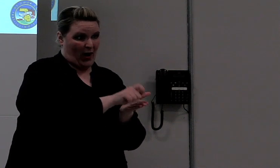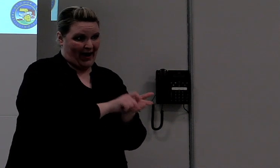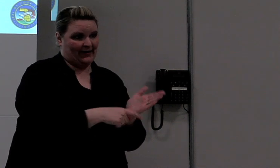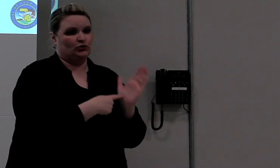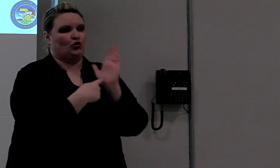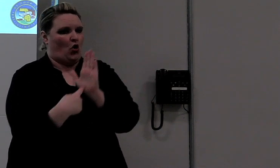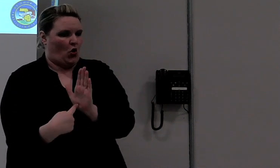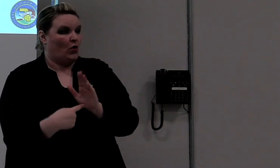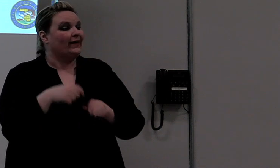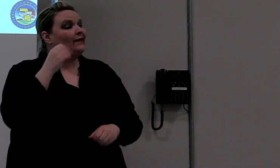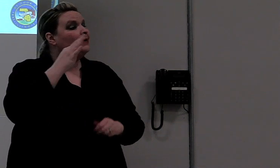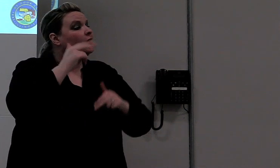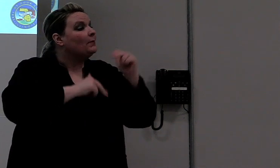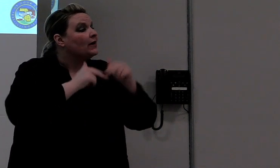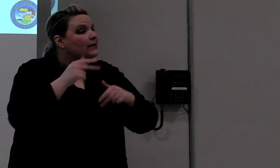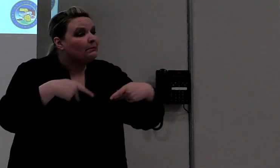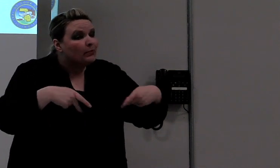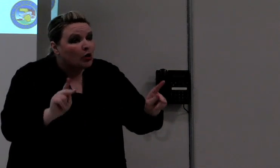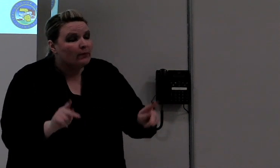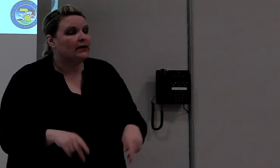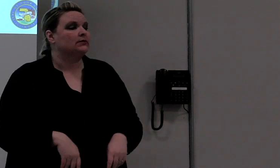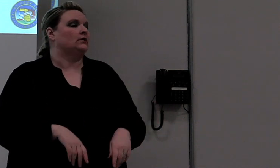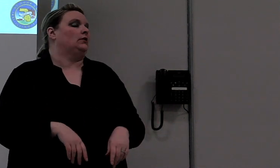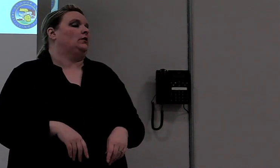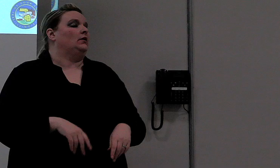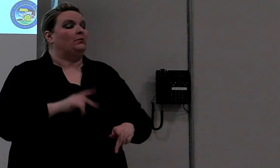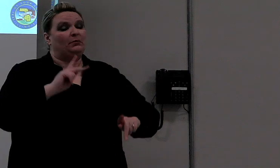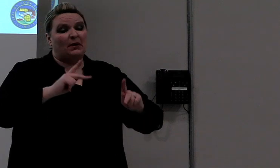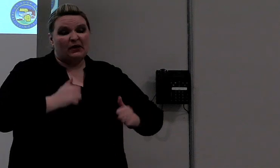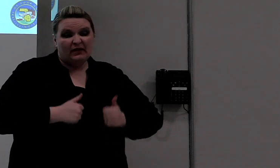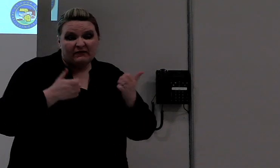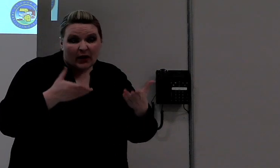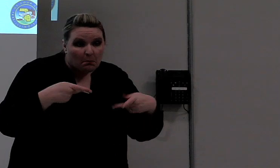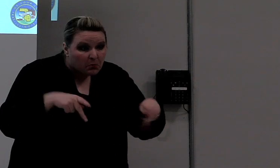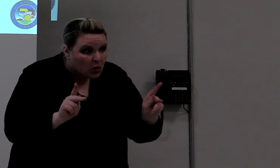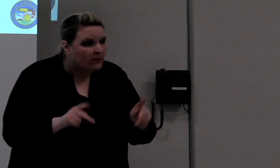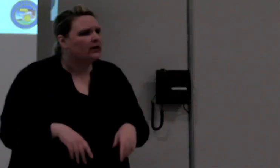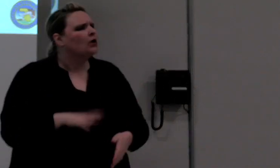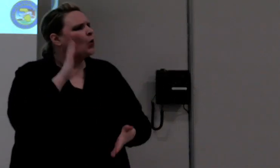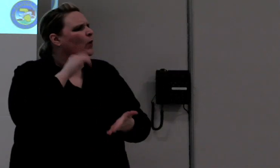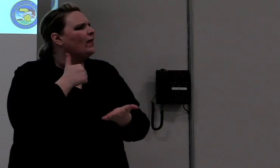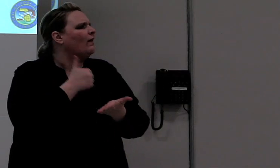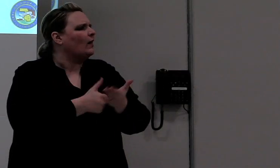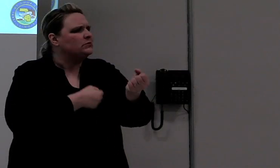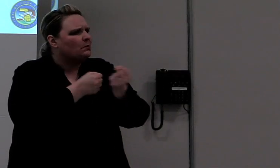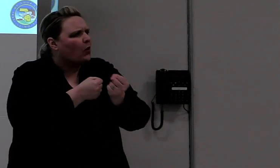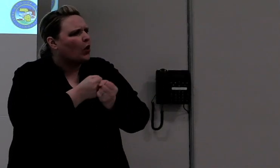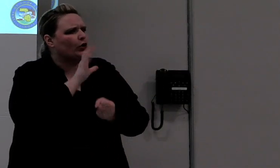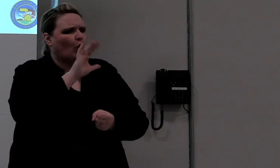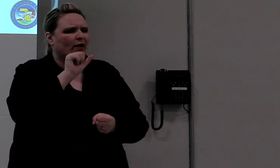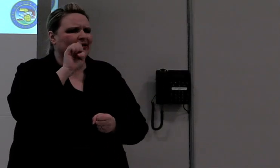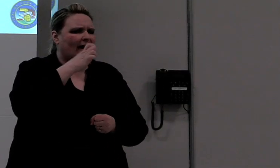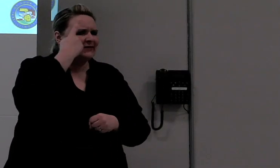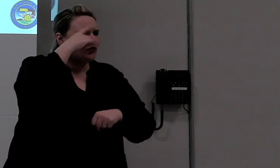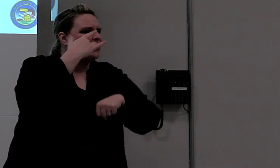If there's building permits issued, occupancy permits issued, those things will all help your case for a vacancy